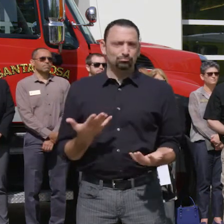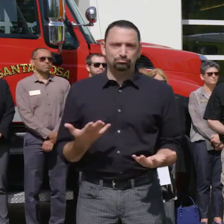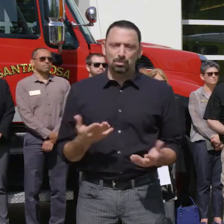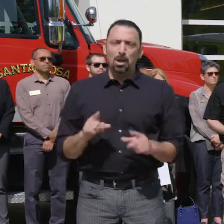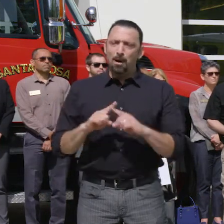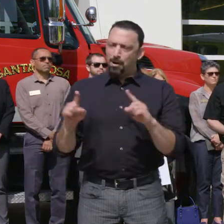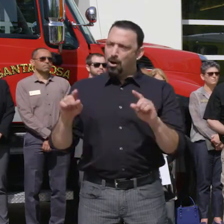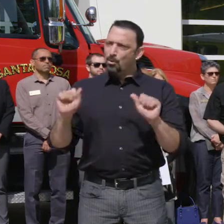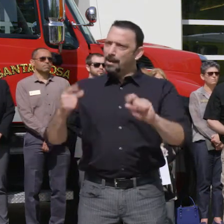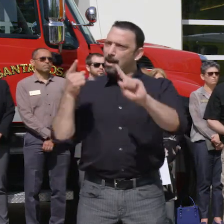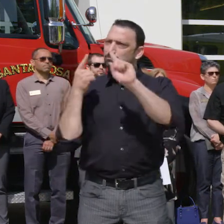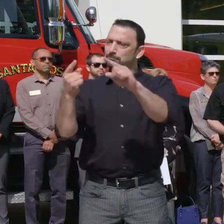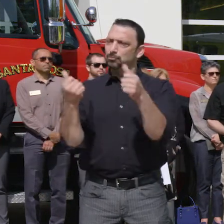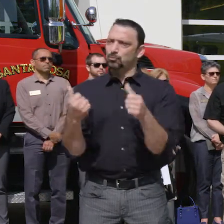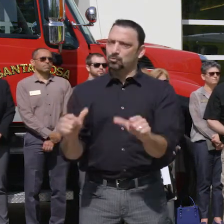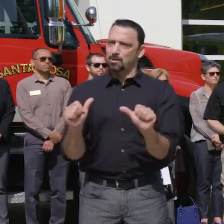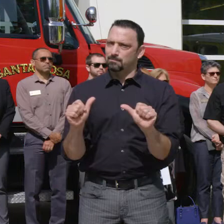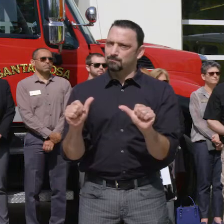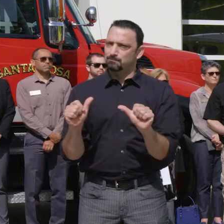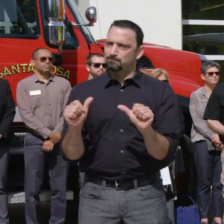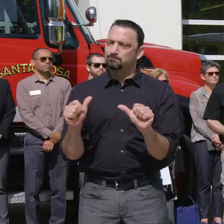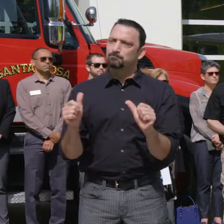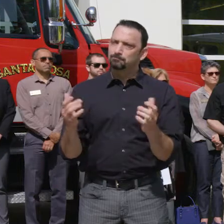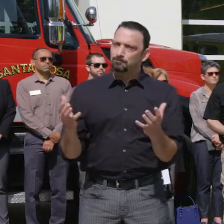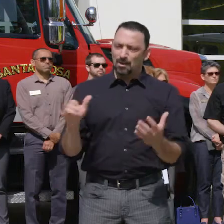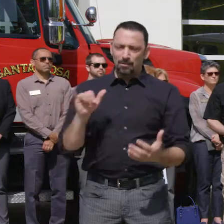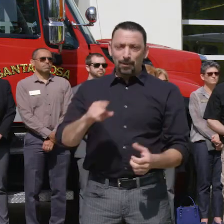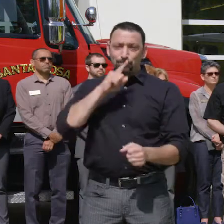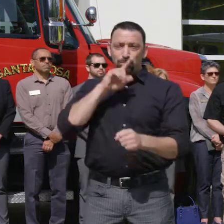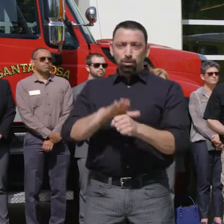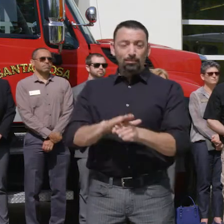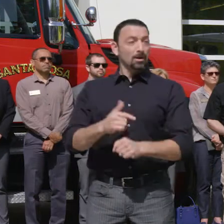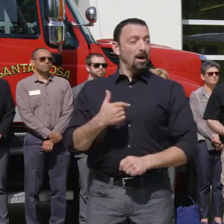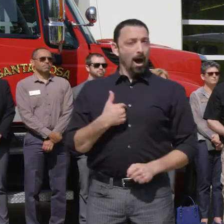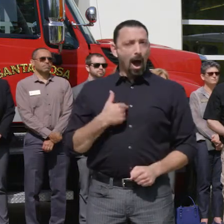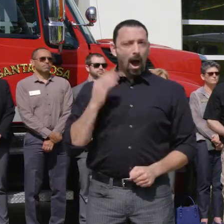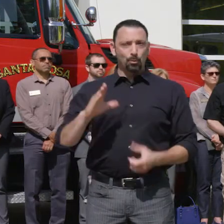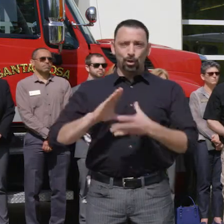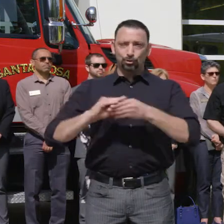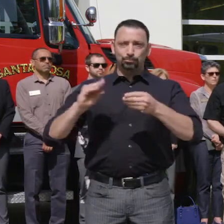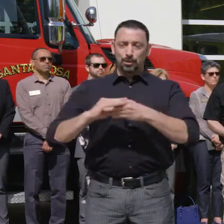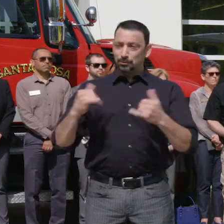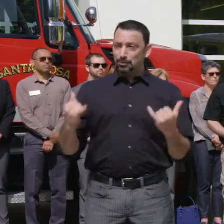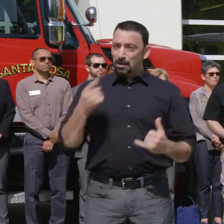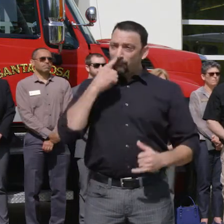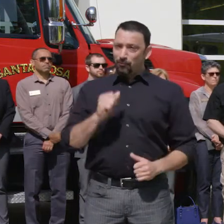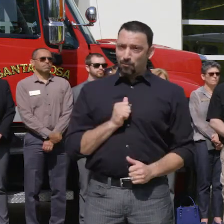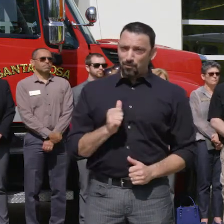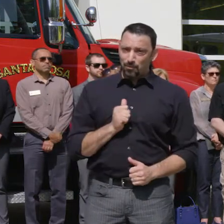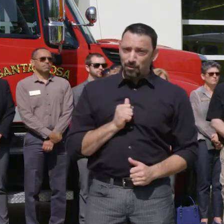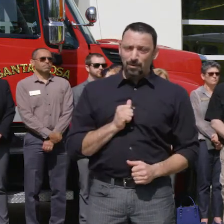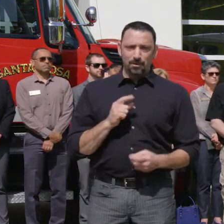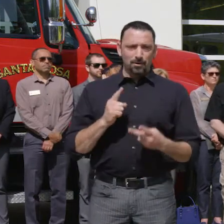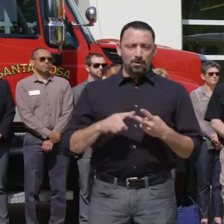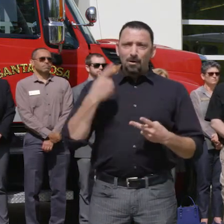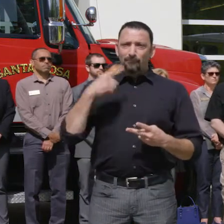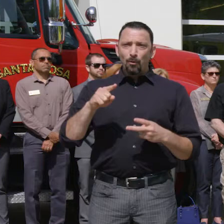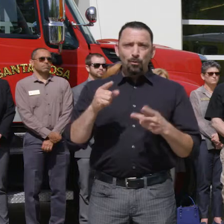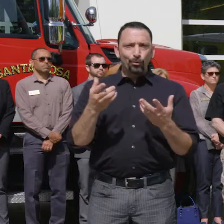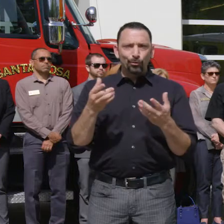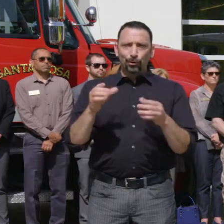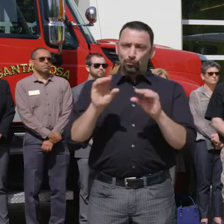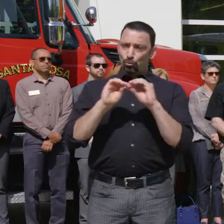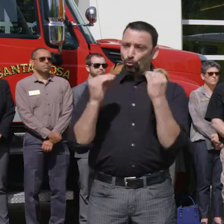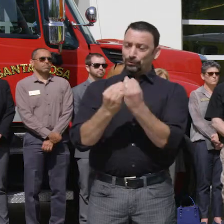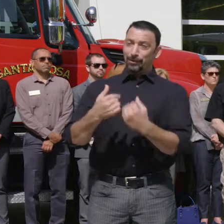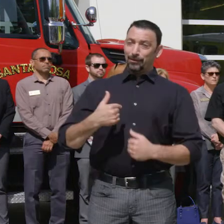perfection as we possibly can. And that's the pledge that I will give today from myself and the organization that